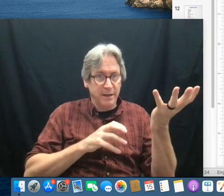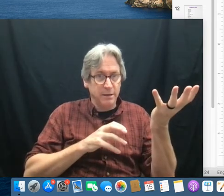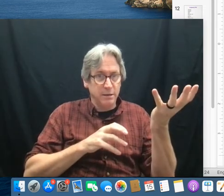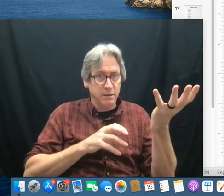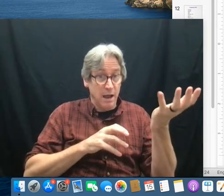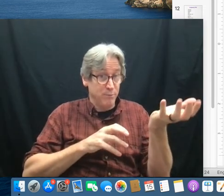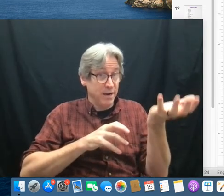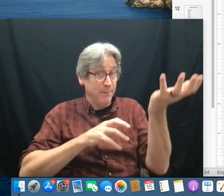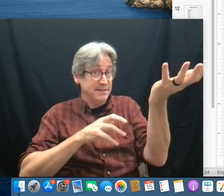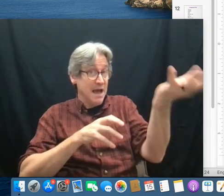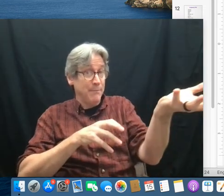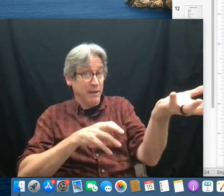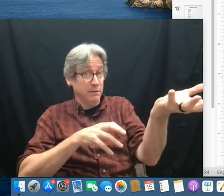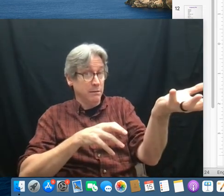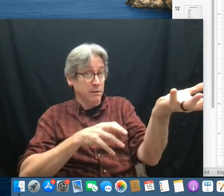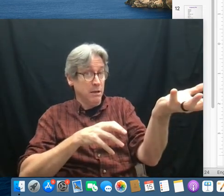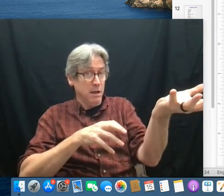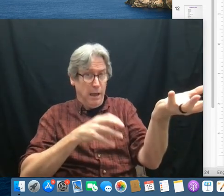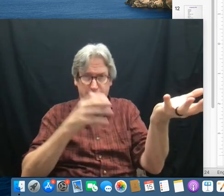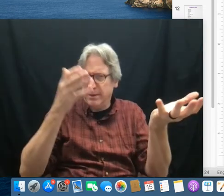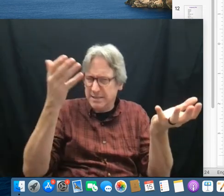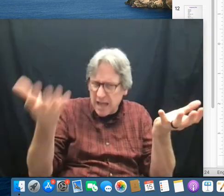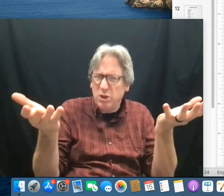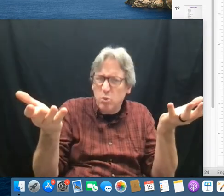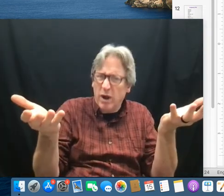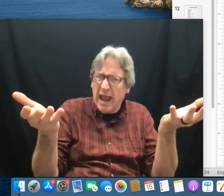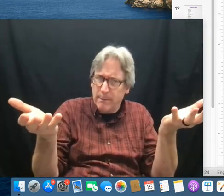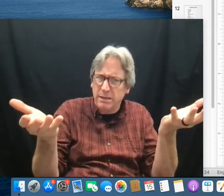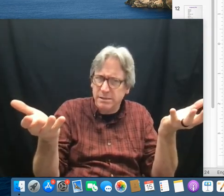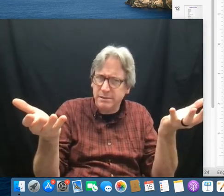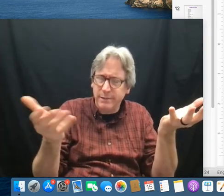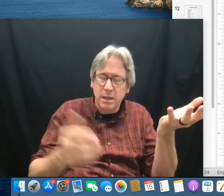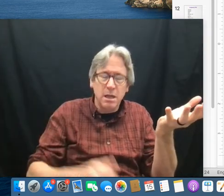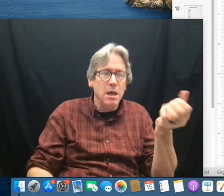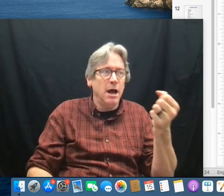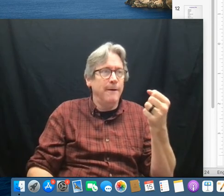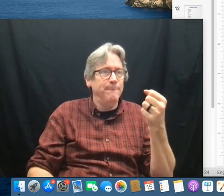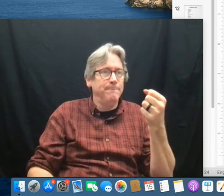other structure, if we were to go back up to the OSV SVO,